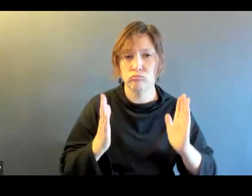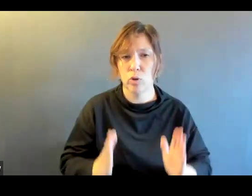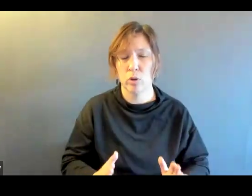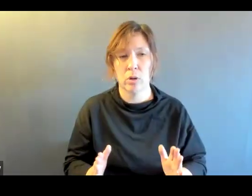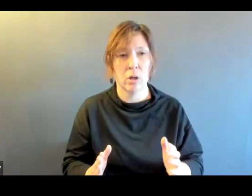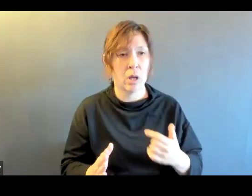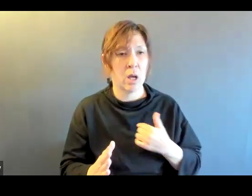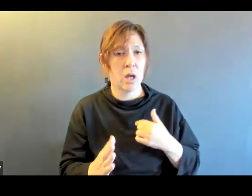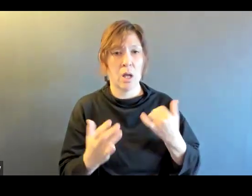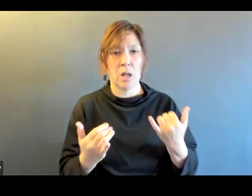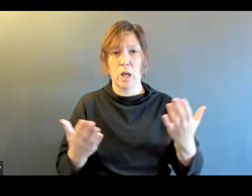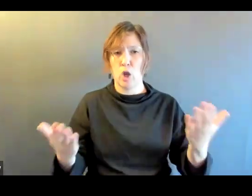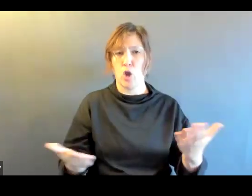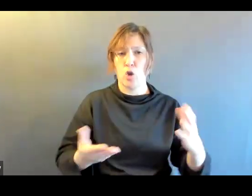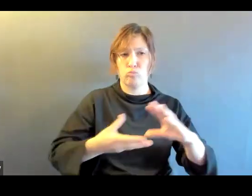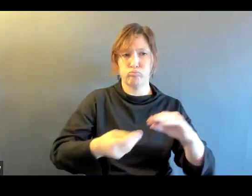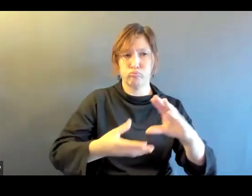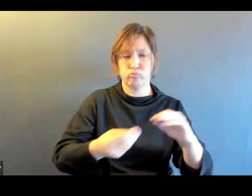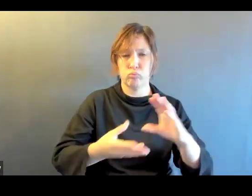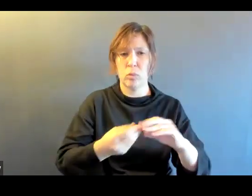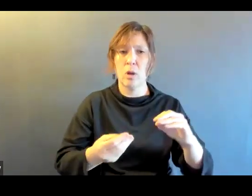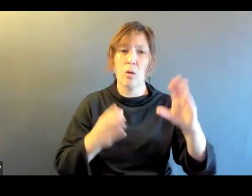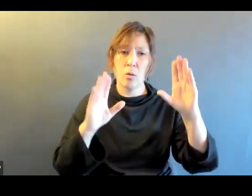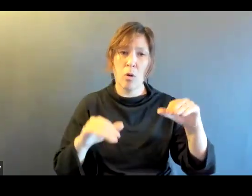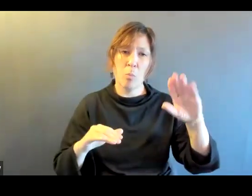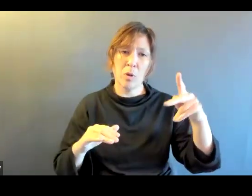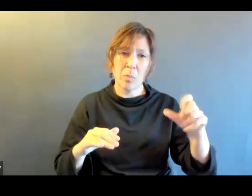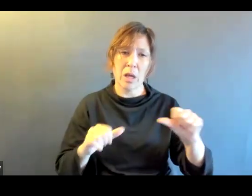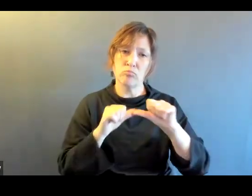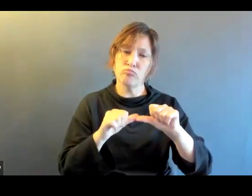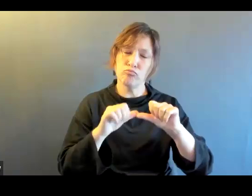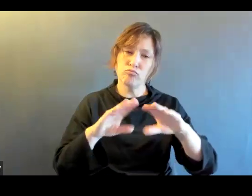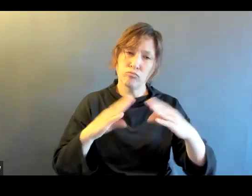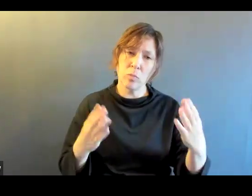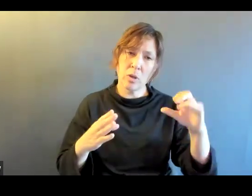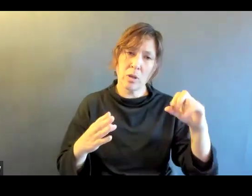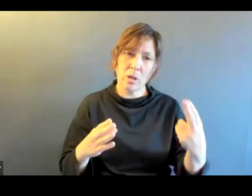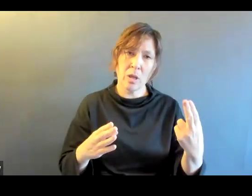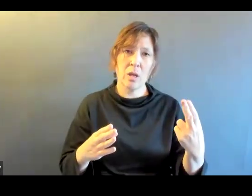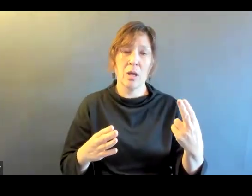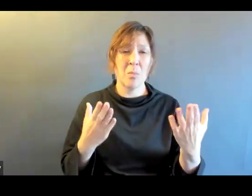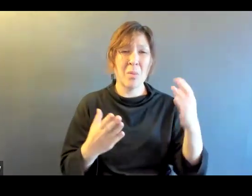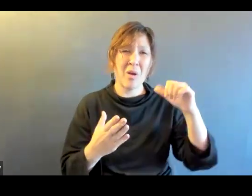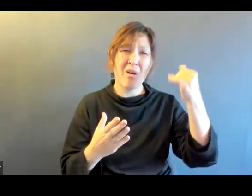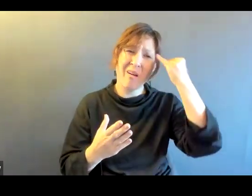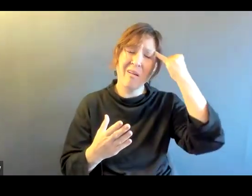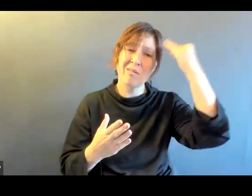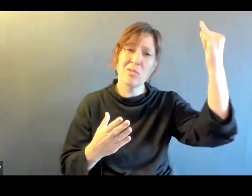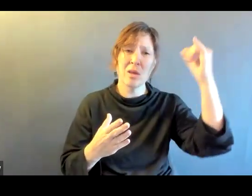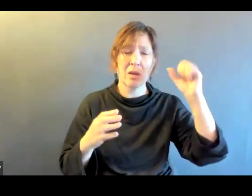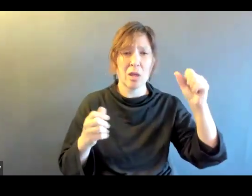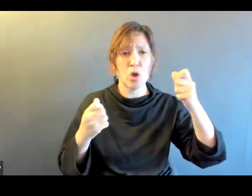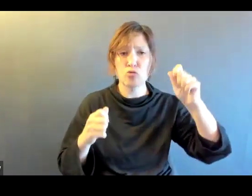to advocate not only for the district to keep CASH open, but to be audacious enough to propose another idea. Would you keep